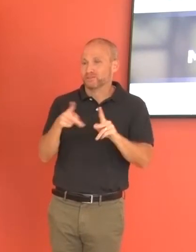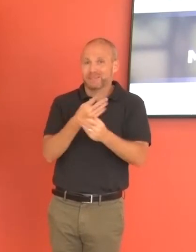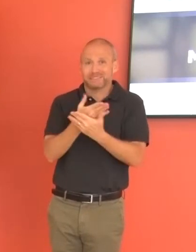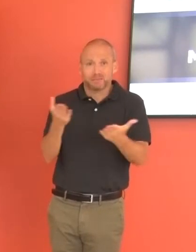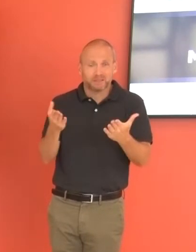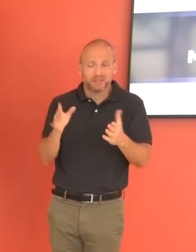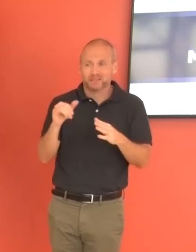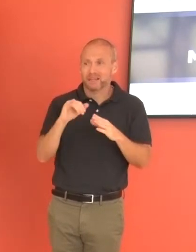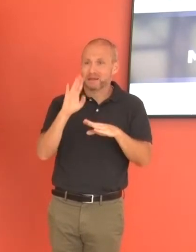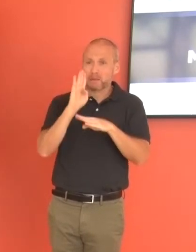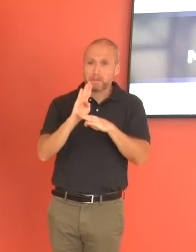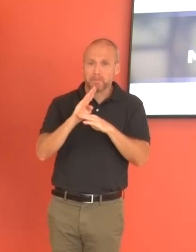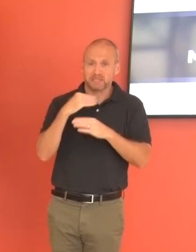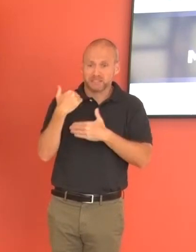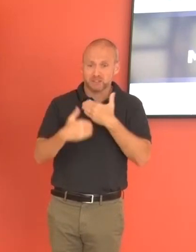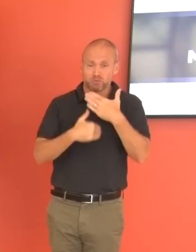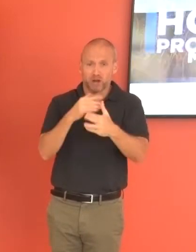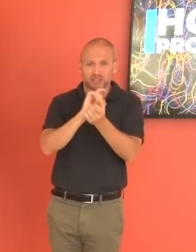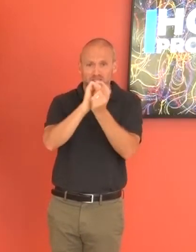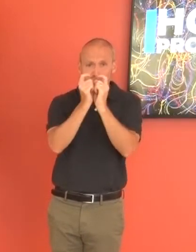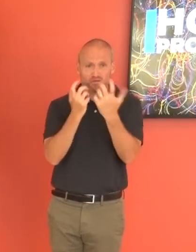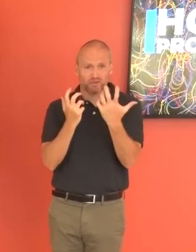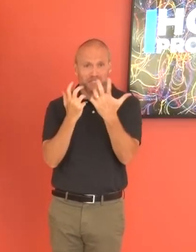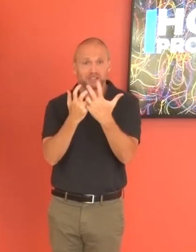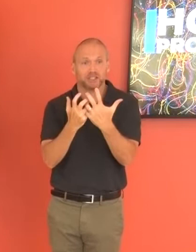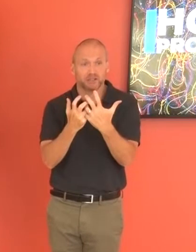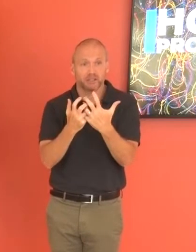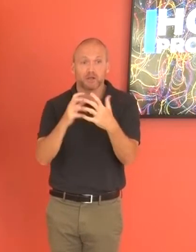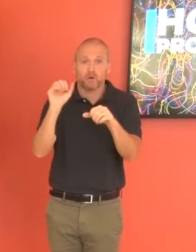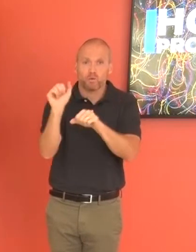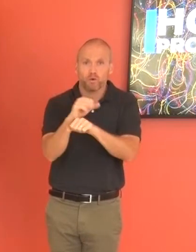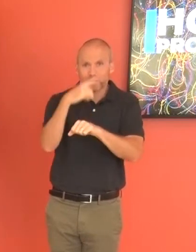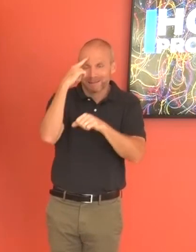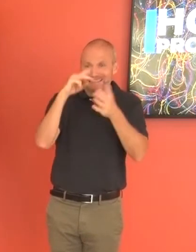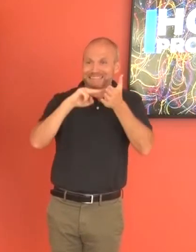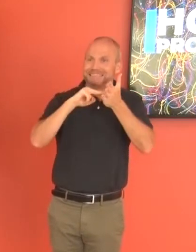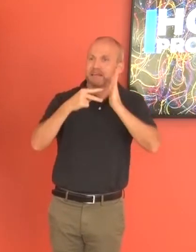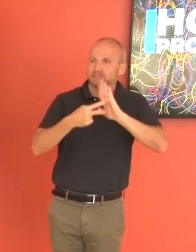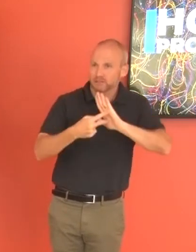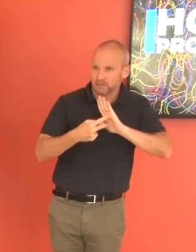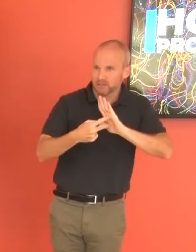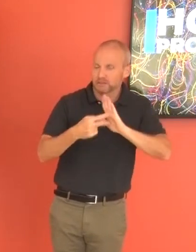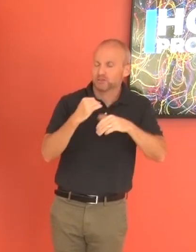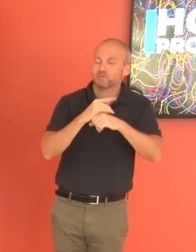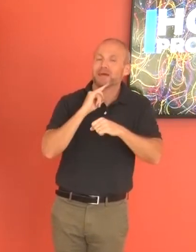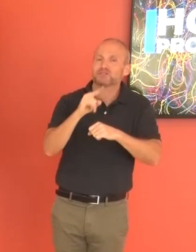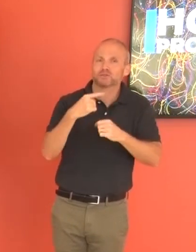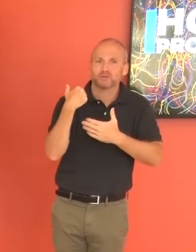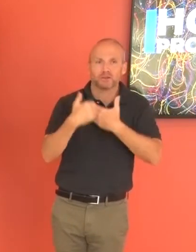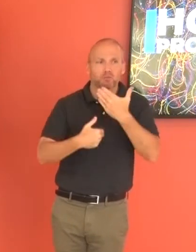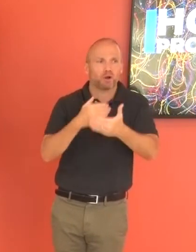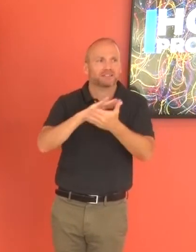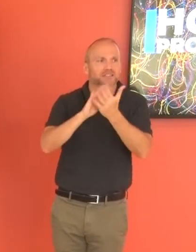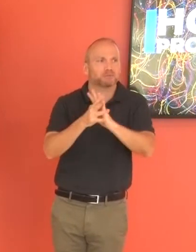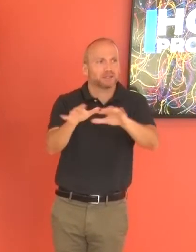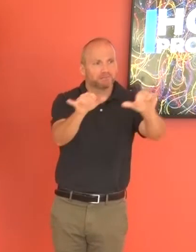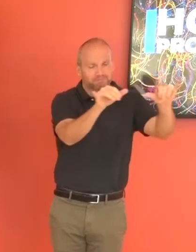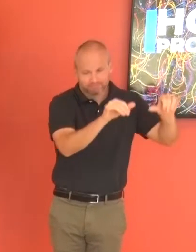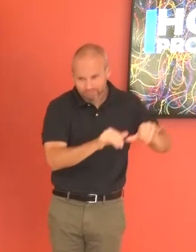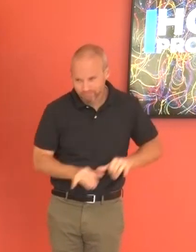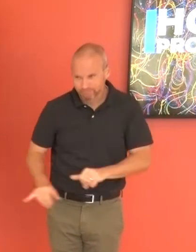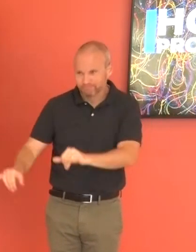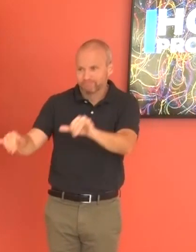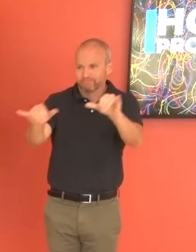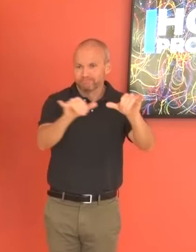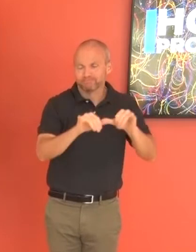business process reengineering, being intentional about ensuring that our processes are standardized across the district